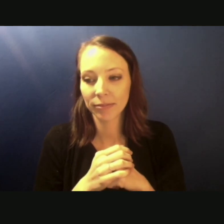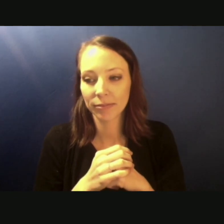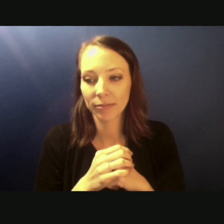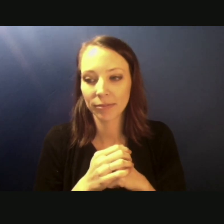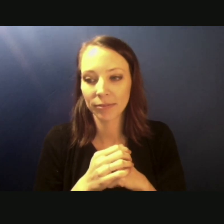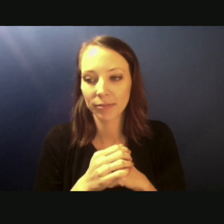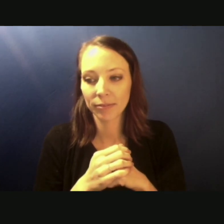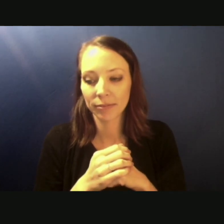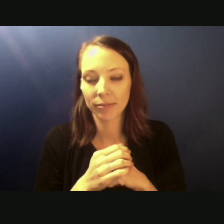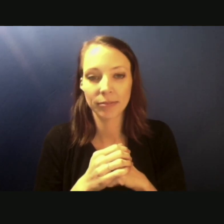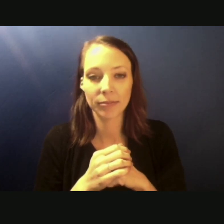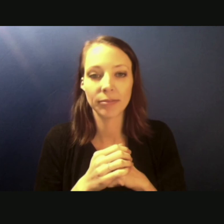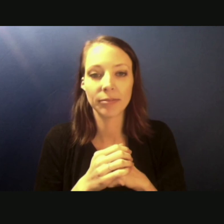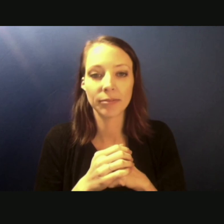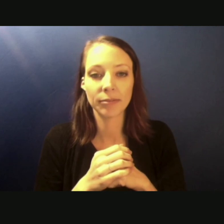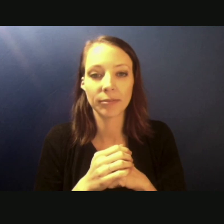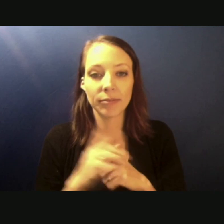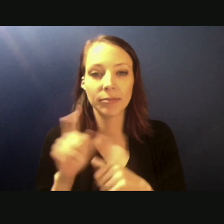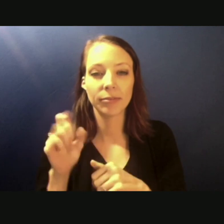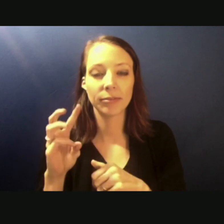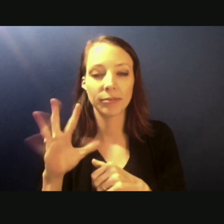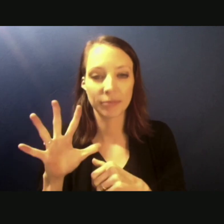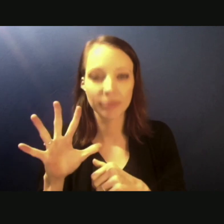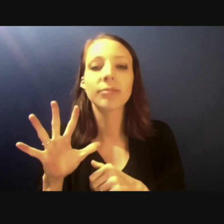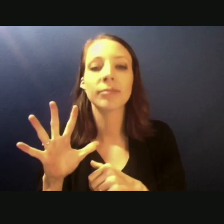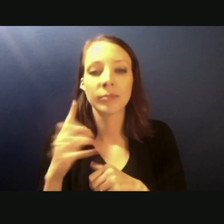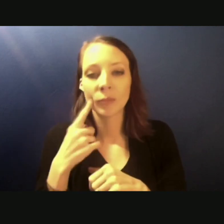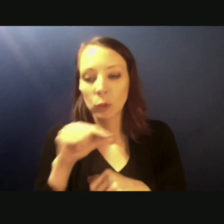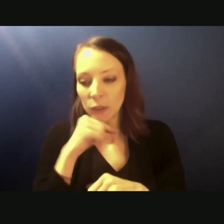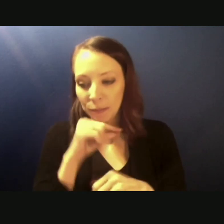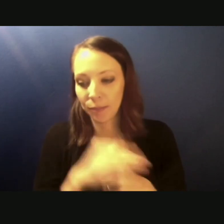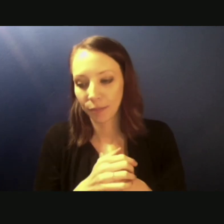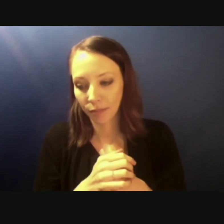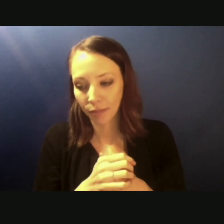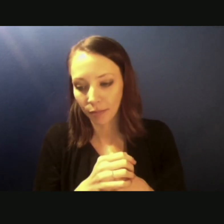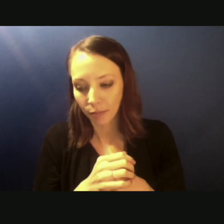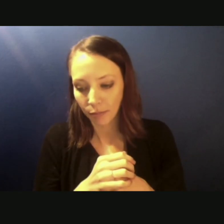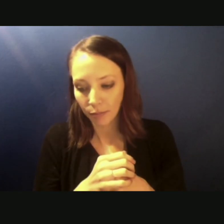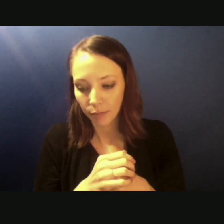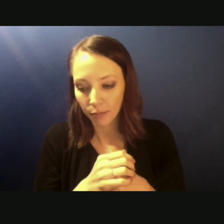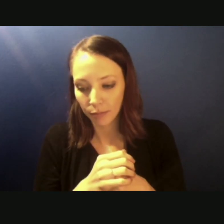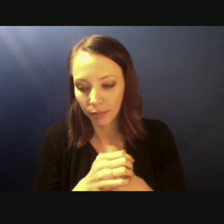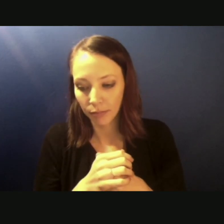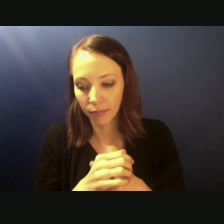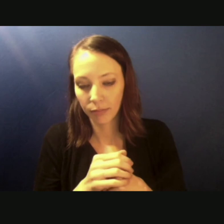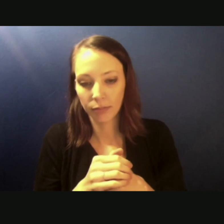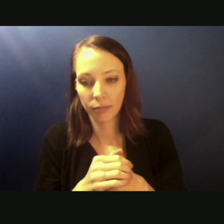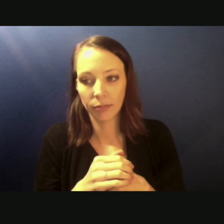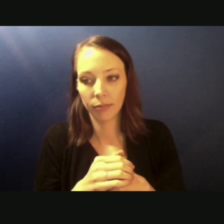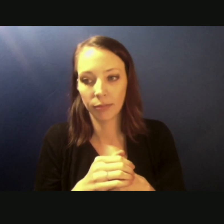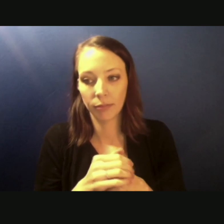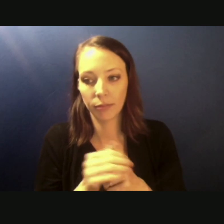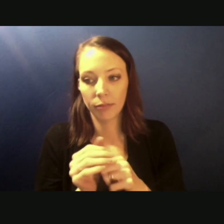want 165 for the turkey. And it cooked really easily. It was